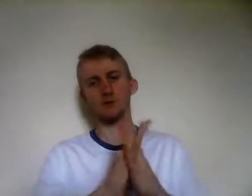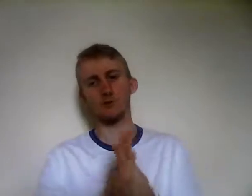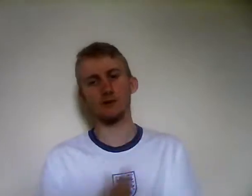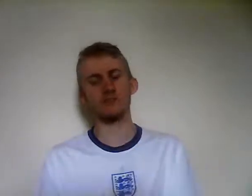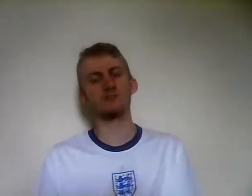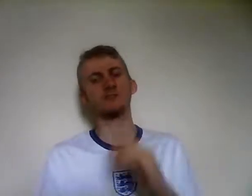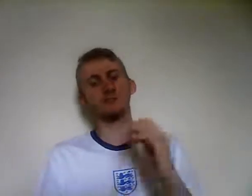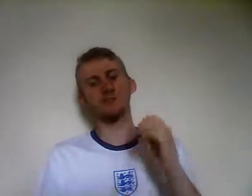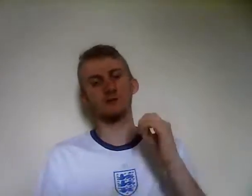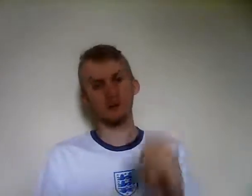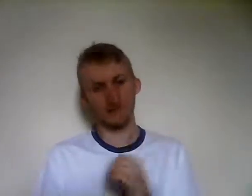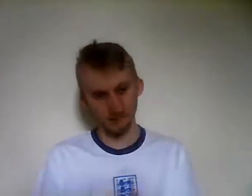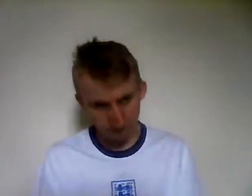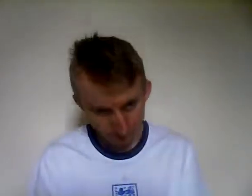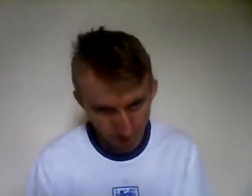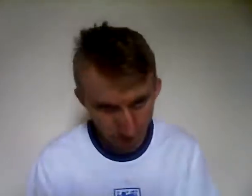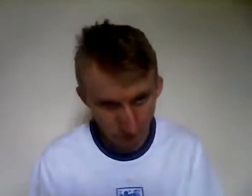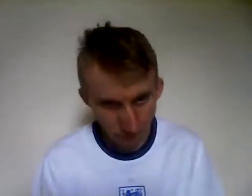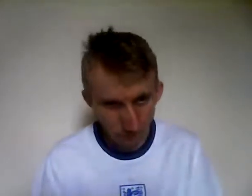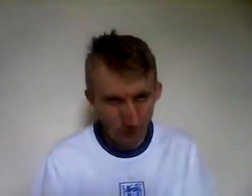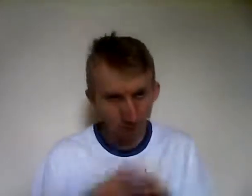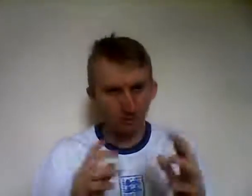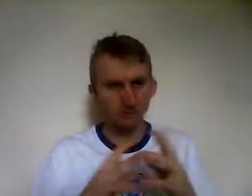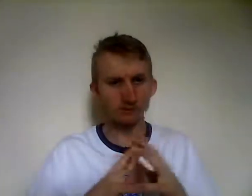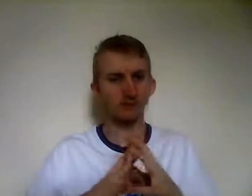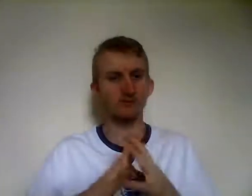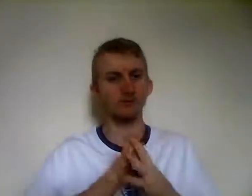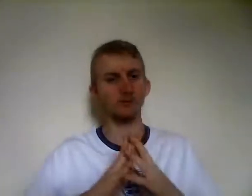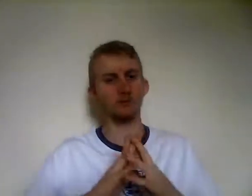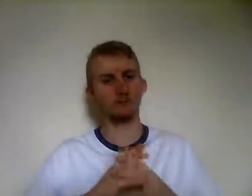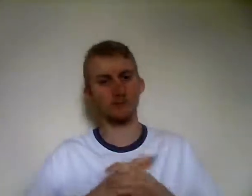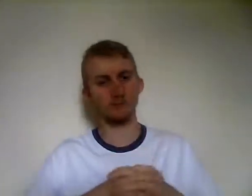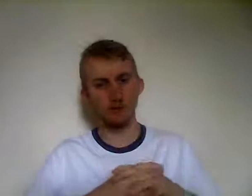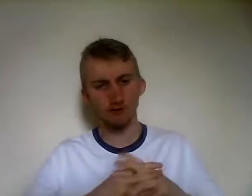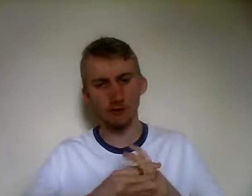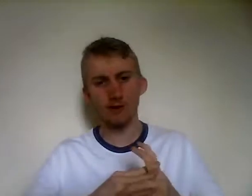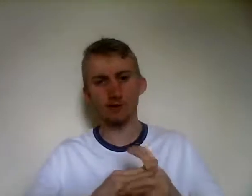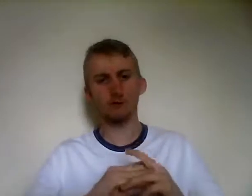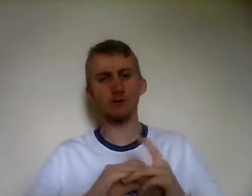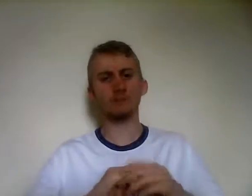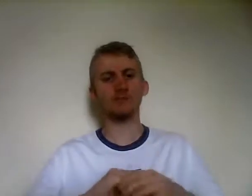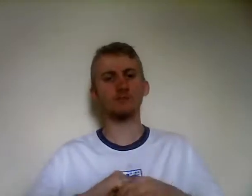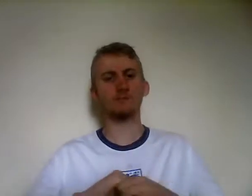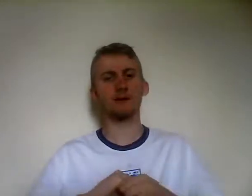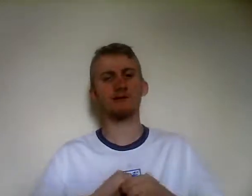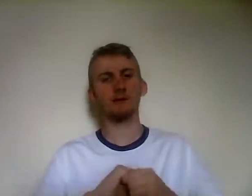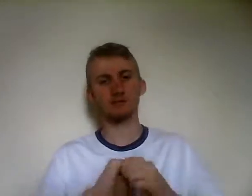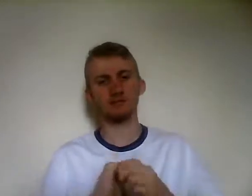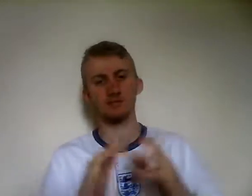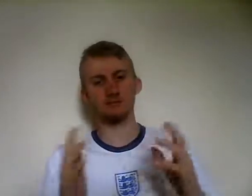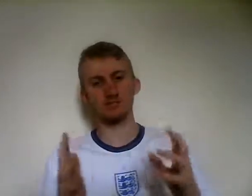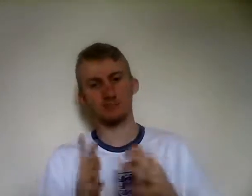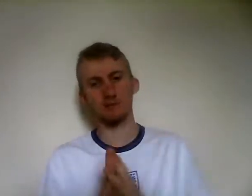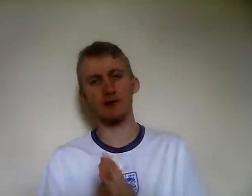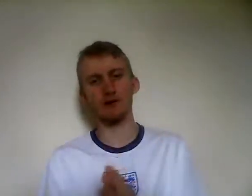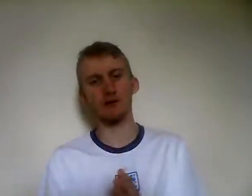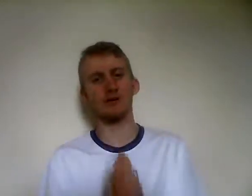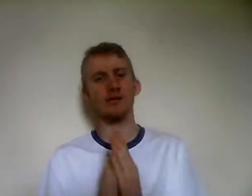Crawley for a single game. On the 7th of August 2012, Crawley appointed Bury manager Richie Barker as their